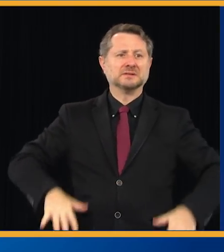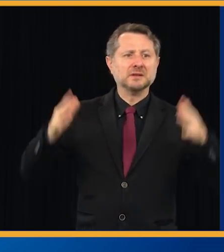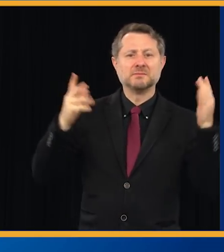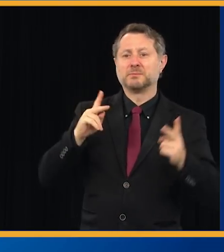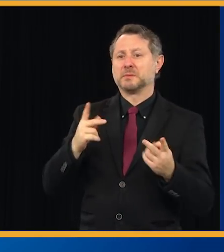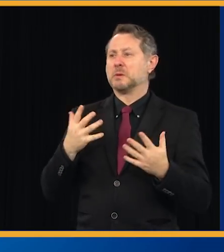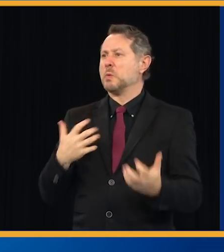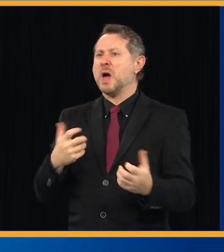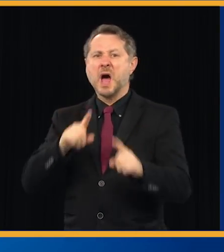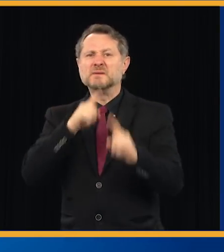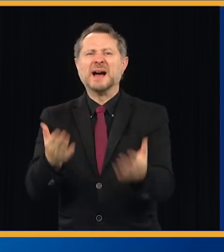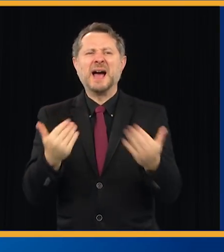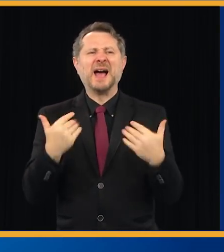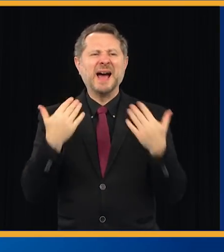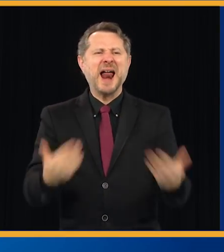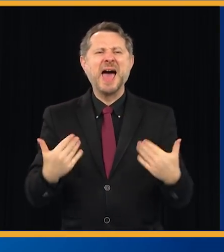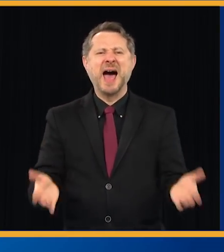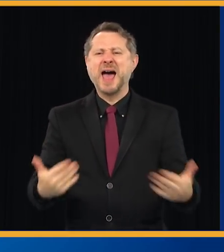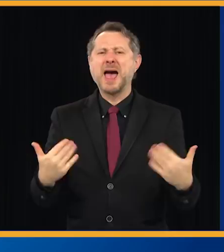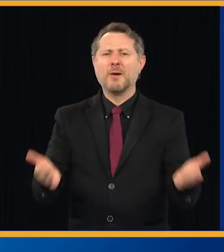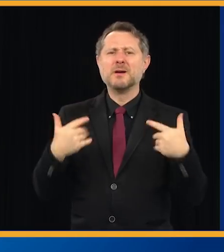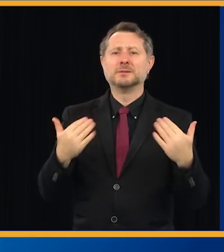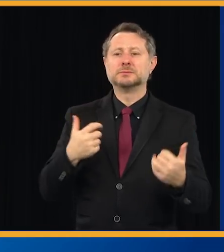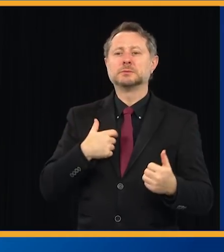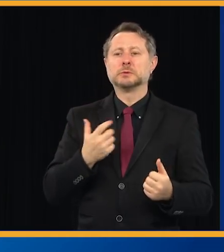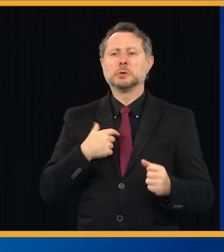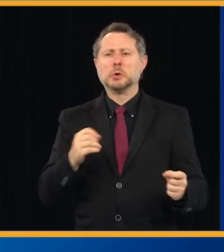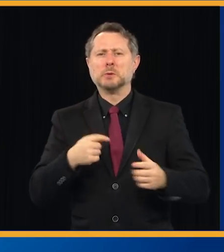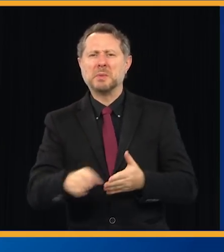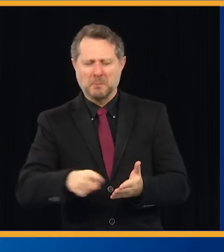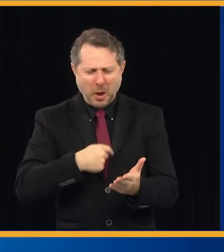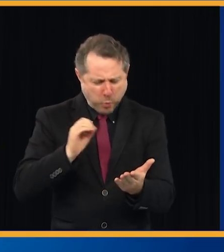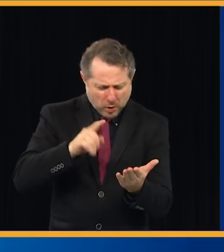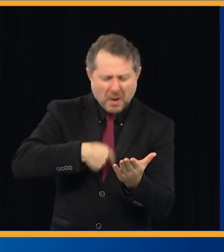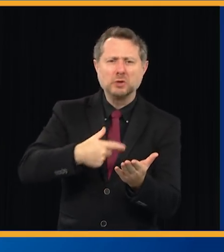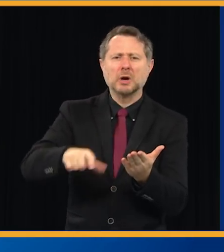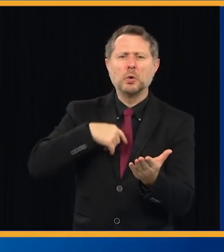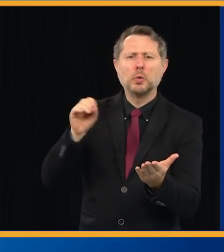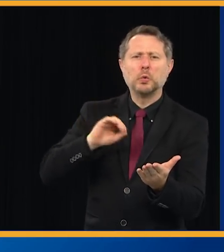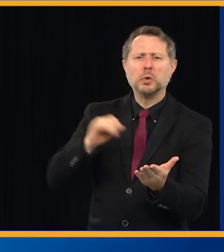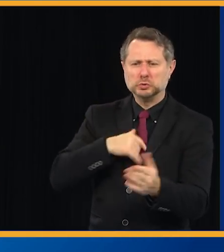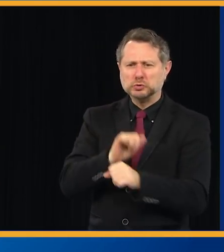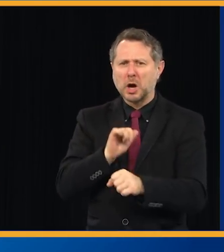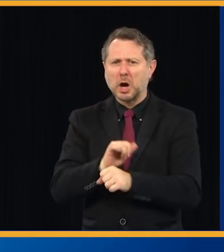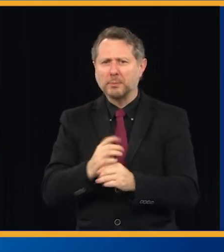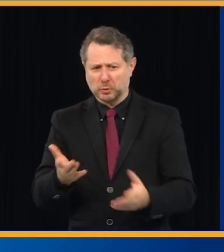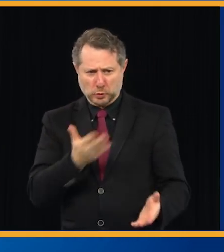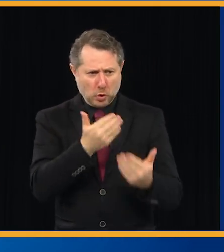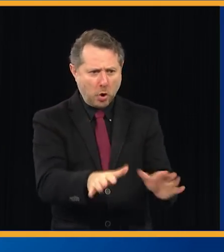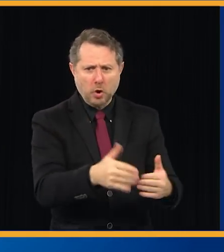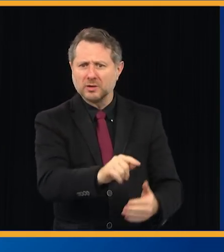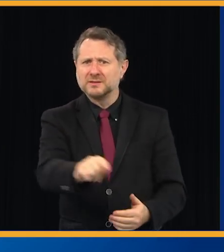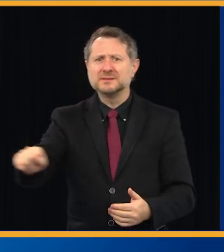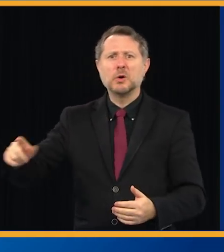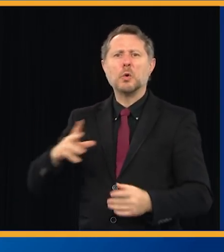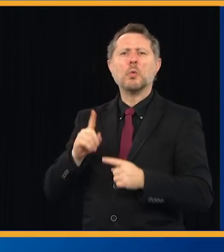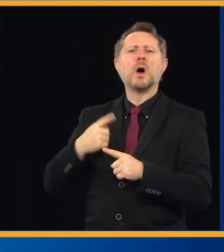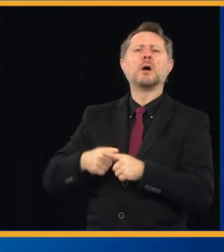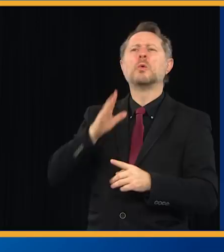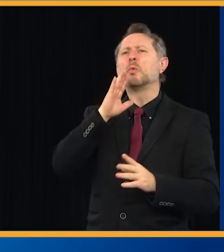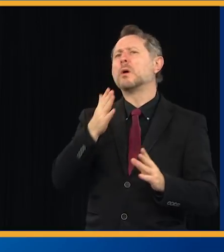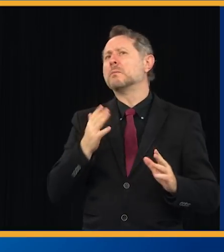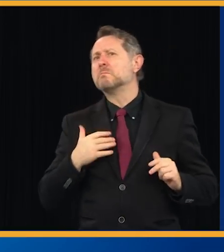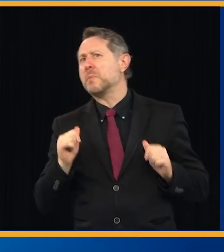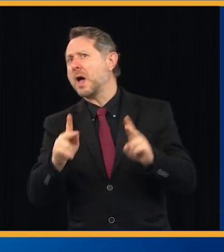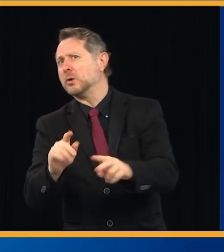They don't know where their job is. They don't know if they're going back to work, where they're going back to work, when they're going back to work, and they want answers